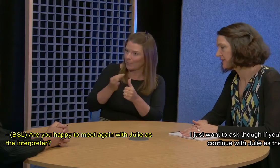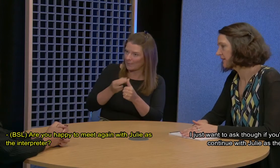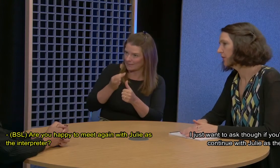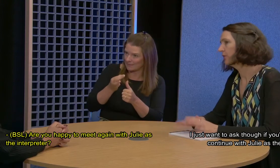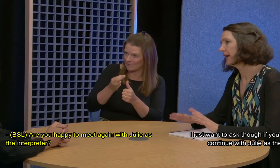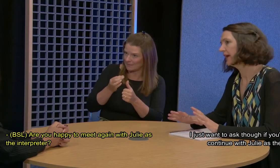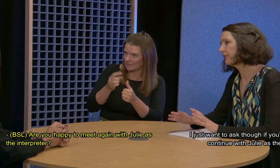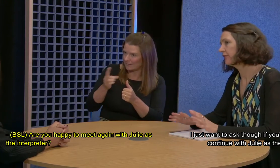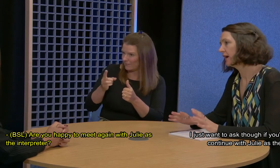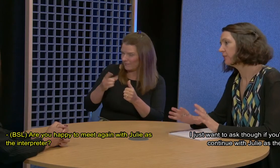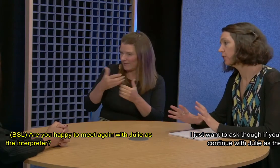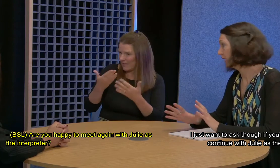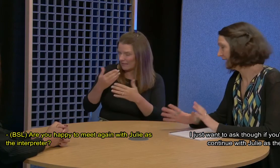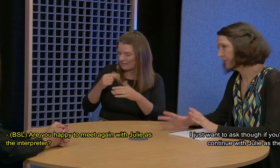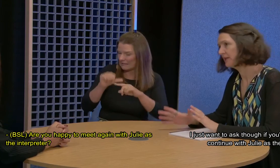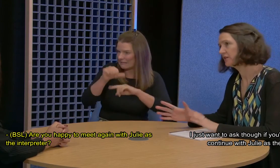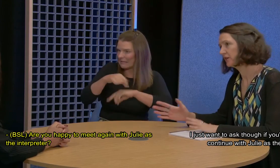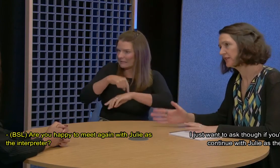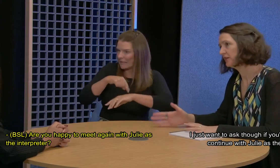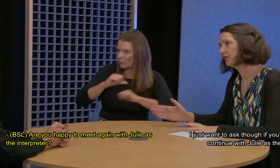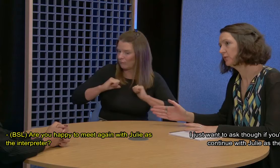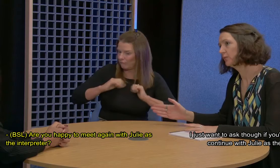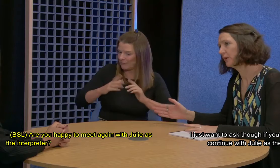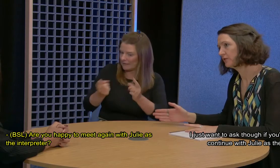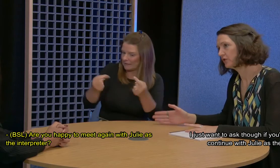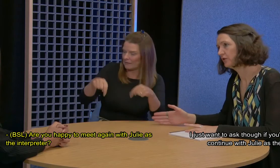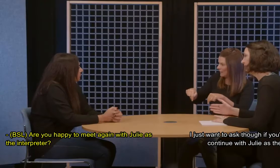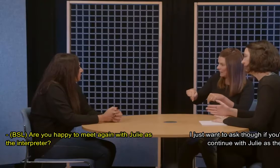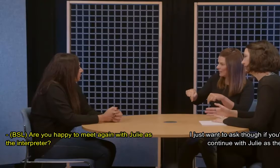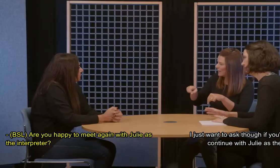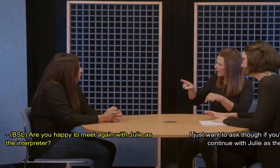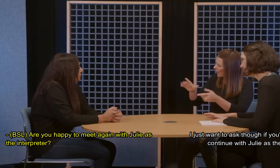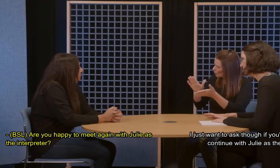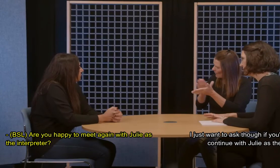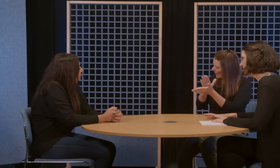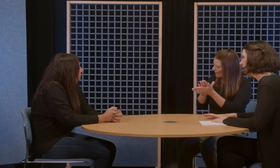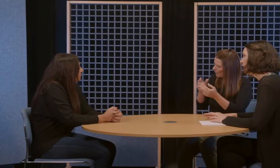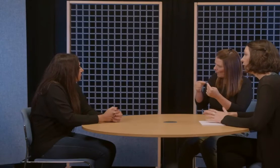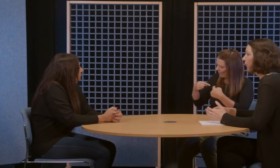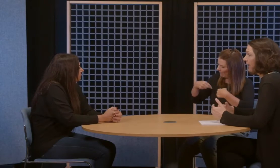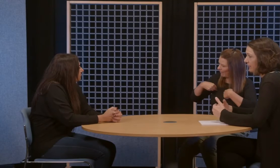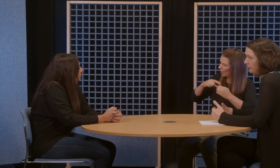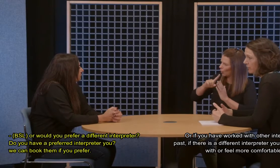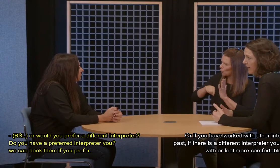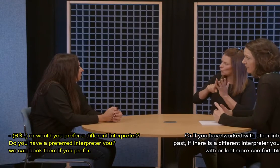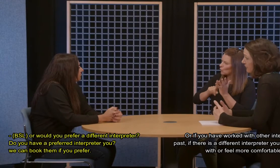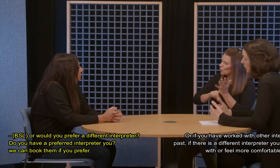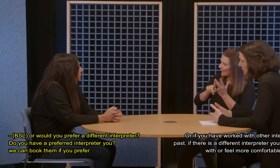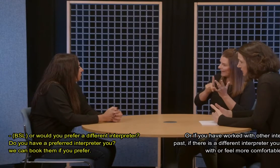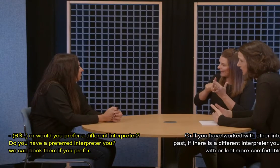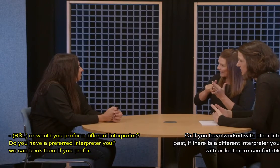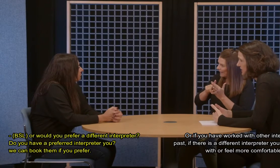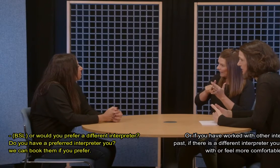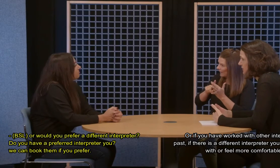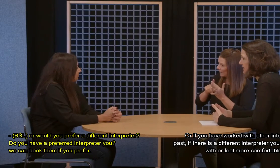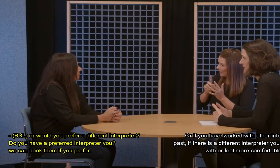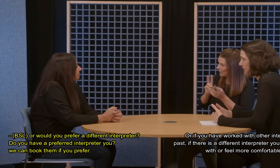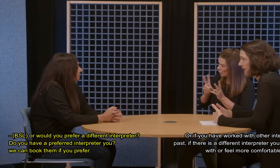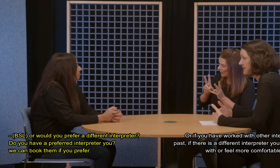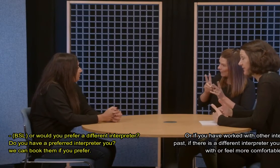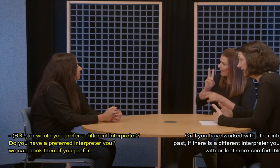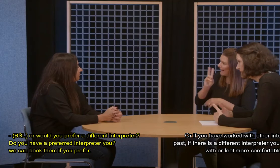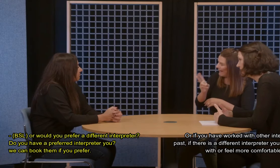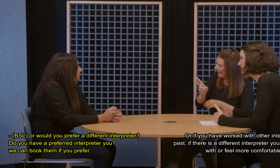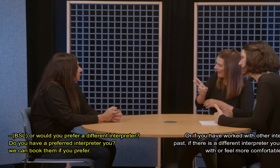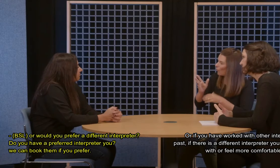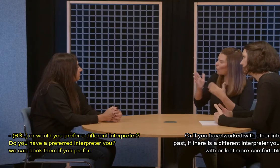to ask, though, if you're happy to continue with Julie as an interpreter, or if you have worked with other interpreters in the